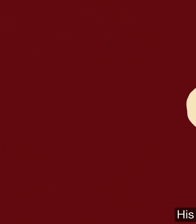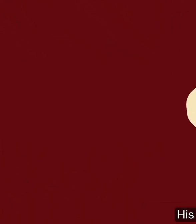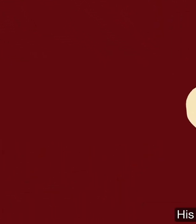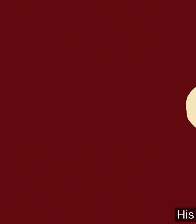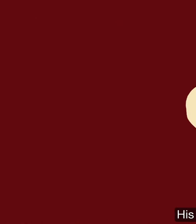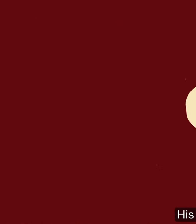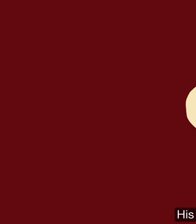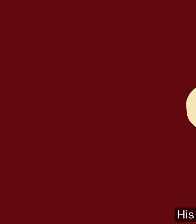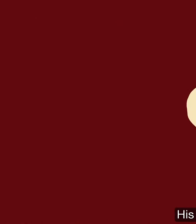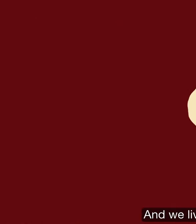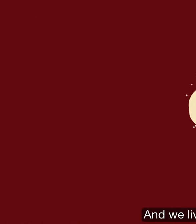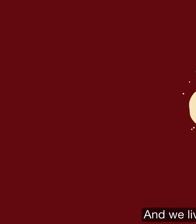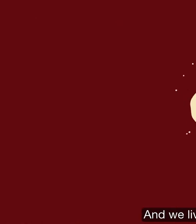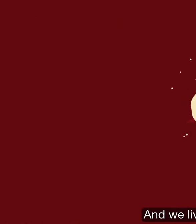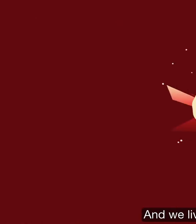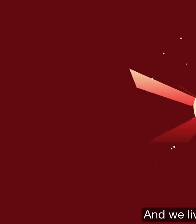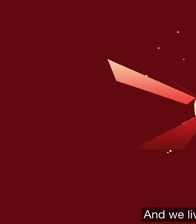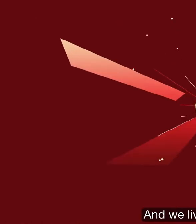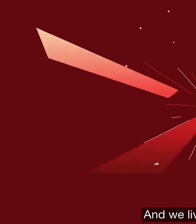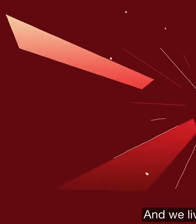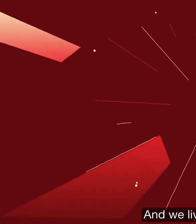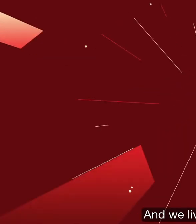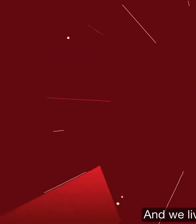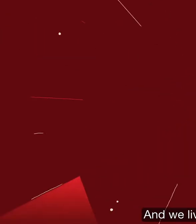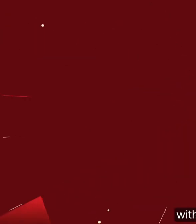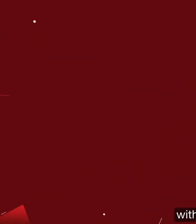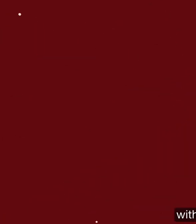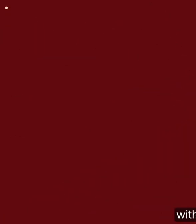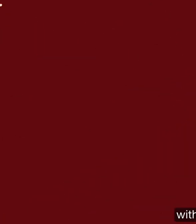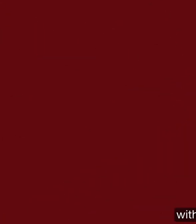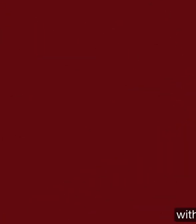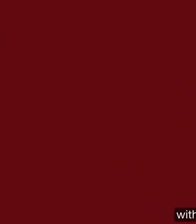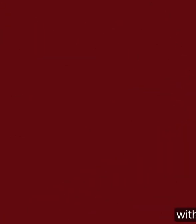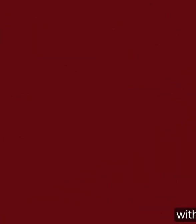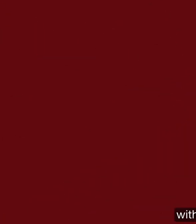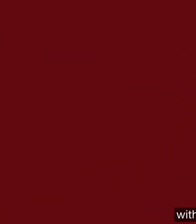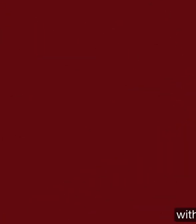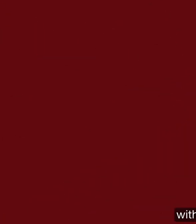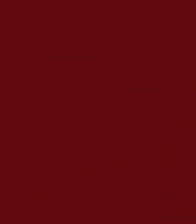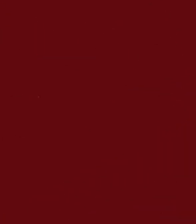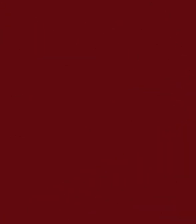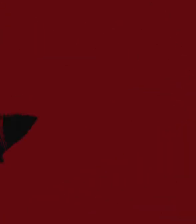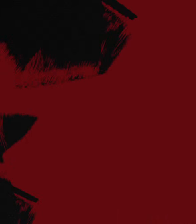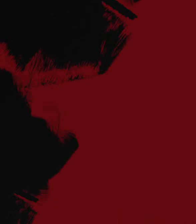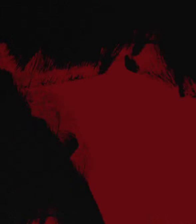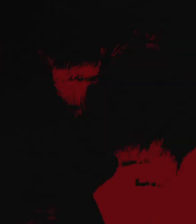presence. And we live in relationship with our Lord.